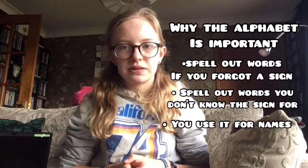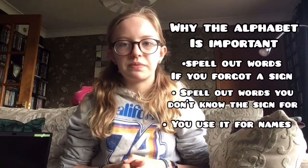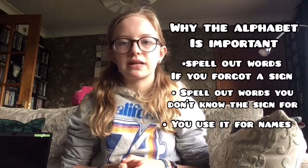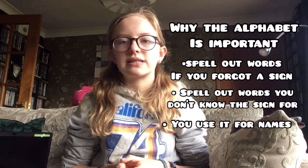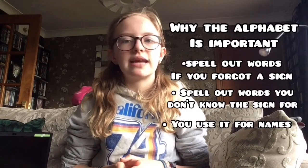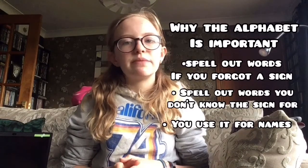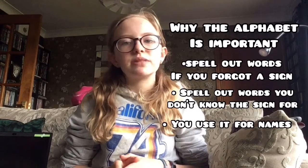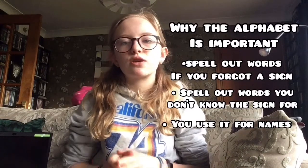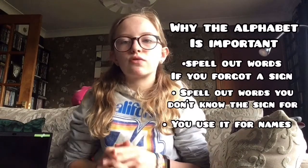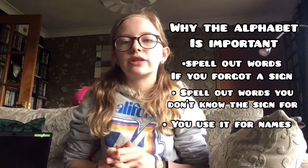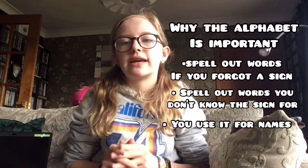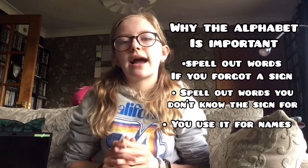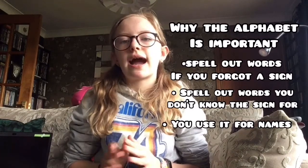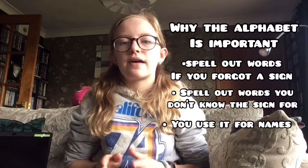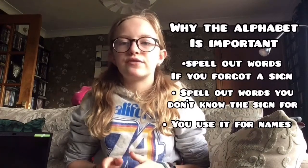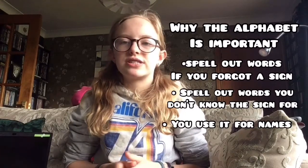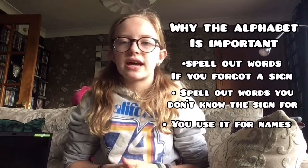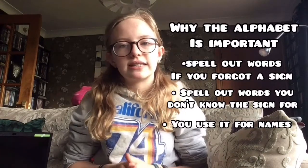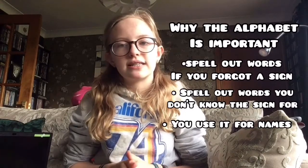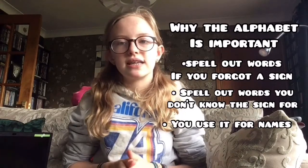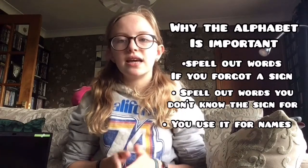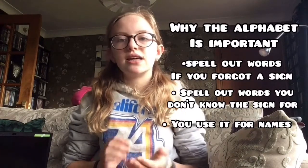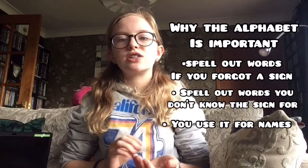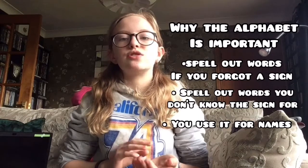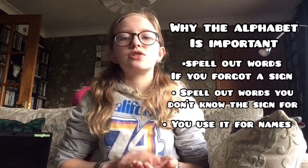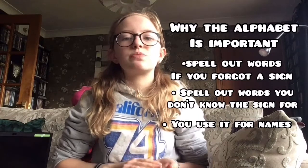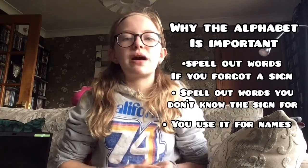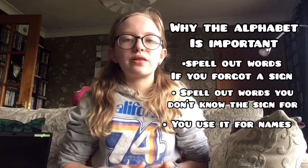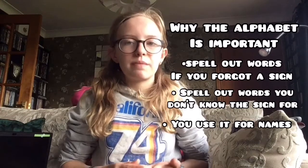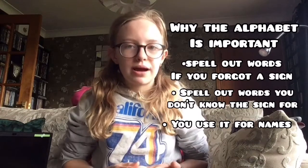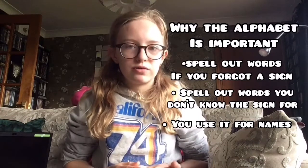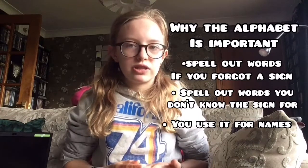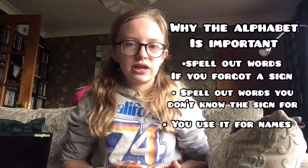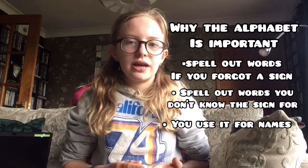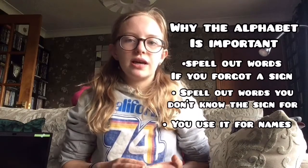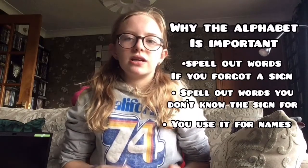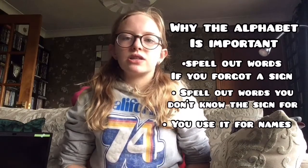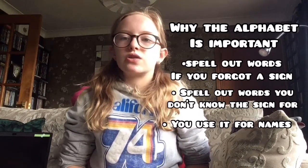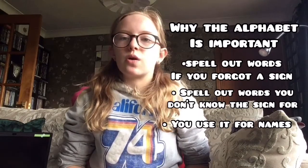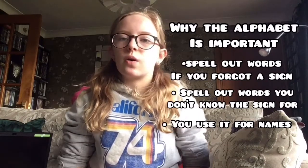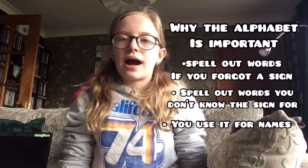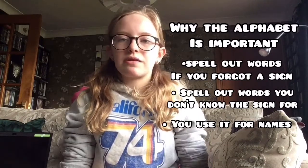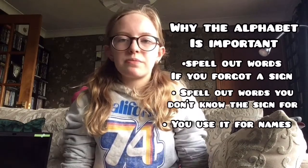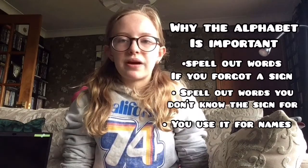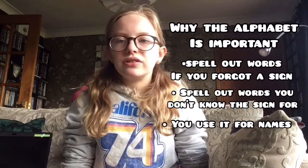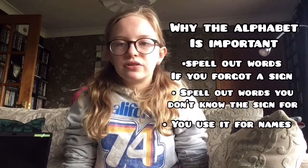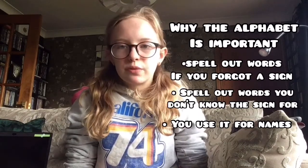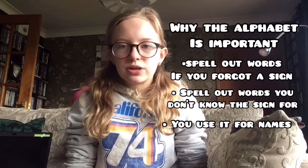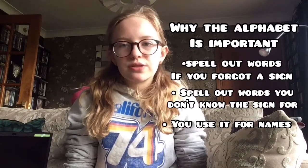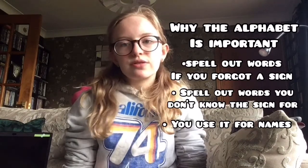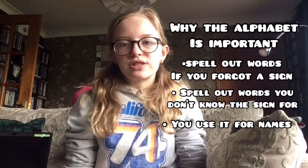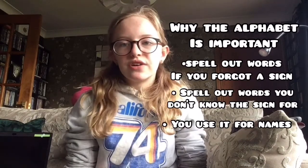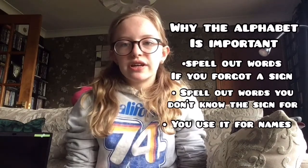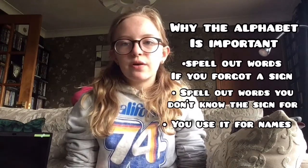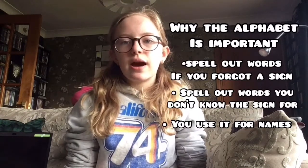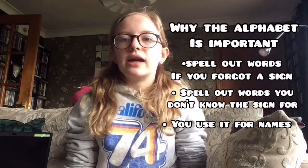because names don't really have signs, so you spell them out. So how about you watch through this video and